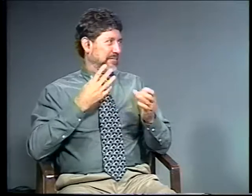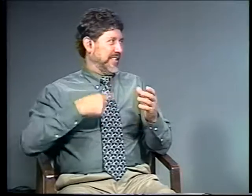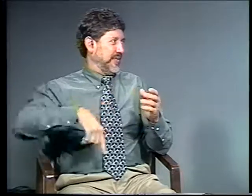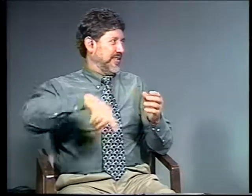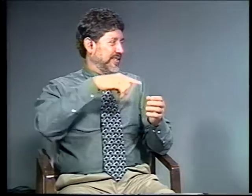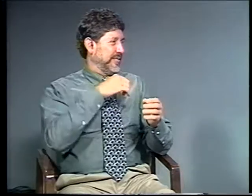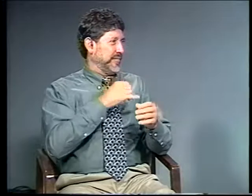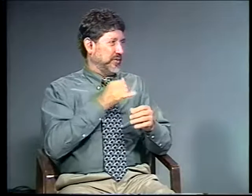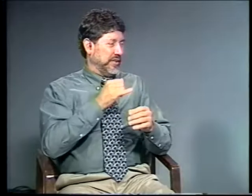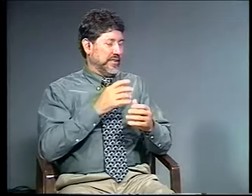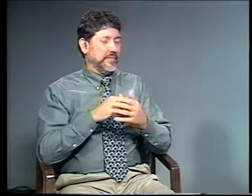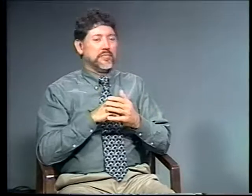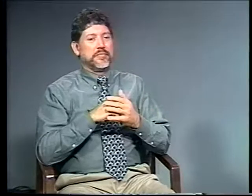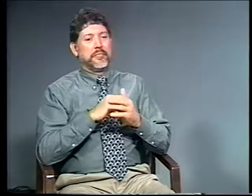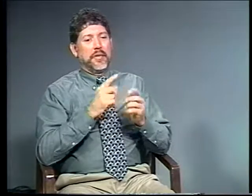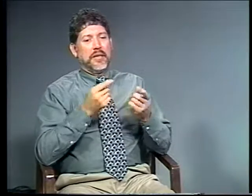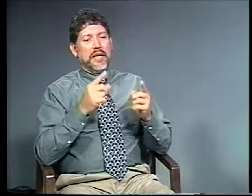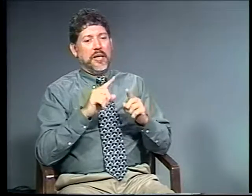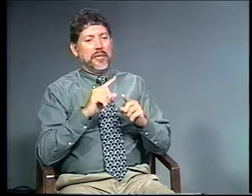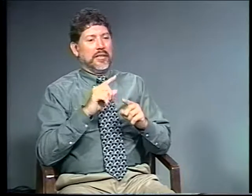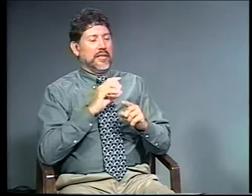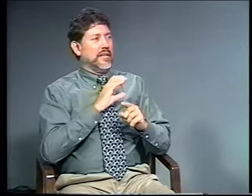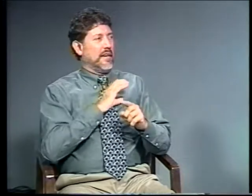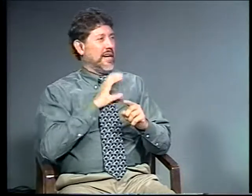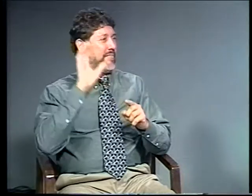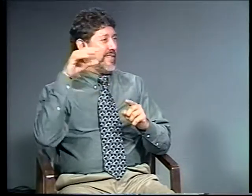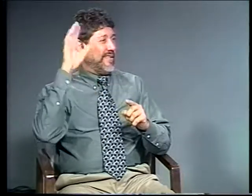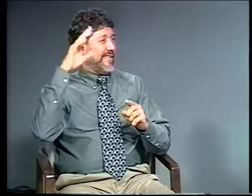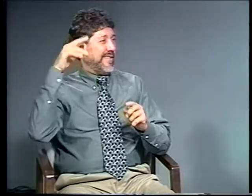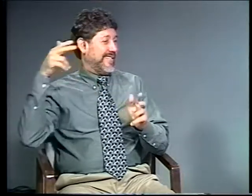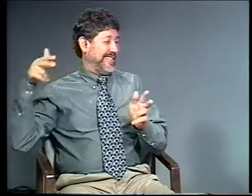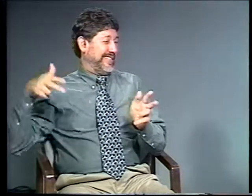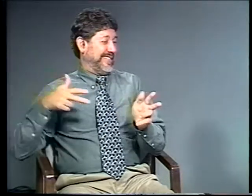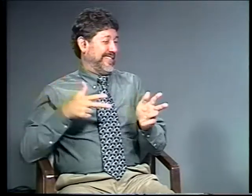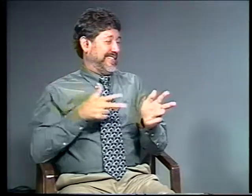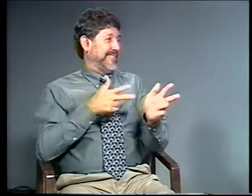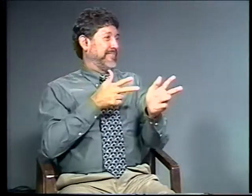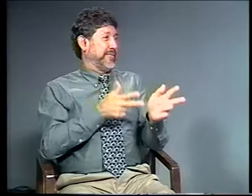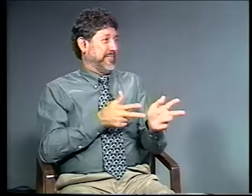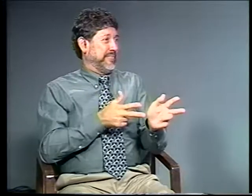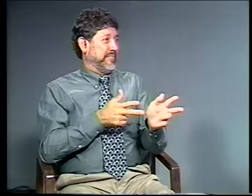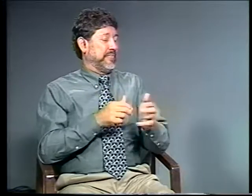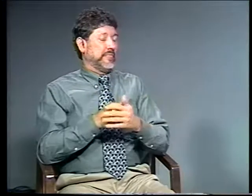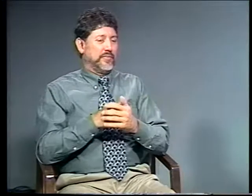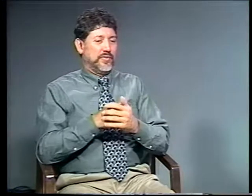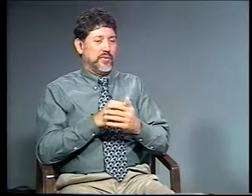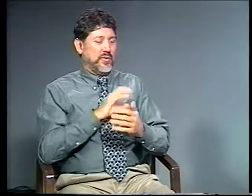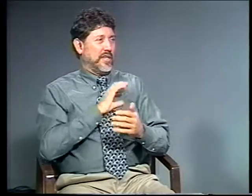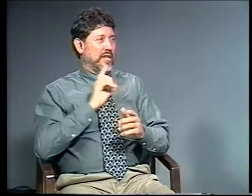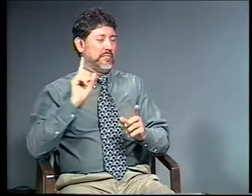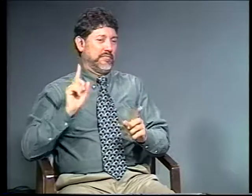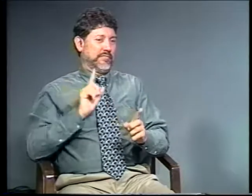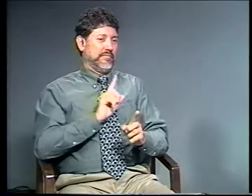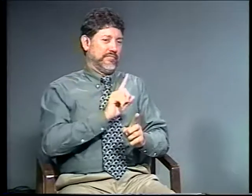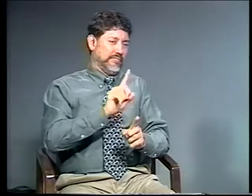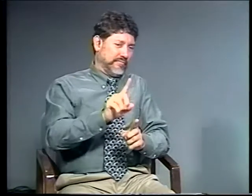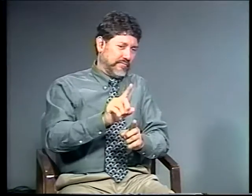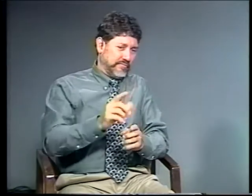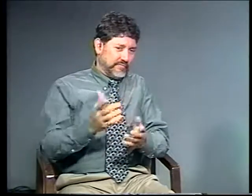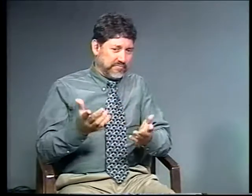been drinking, as many of us might have experienced at one time or another, and was pulled over by a police officer who